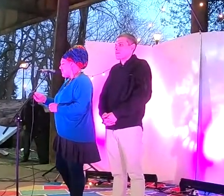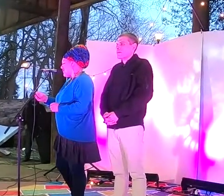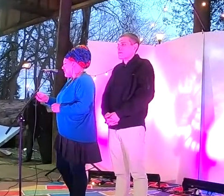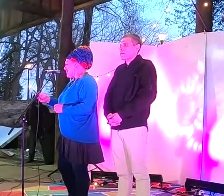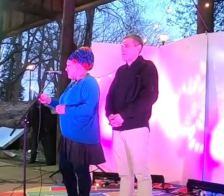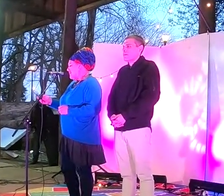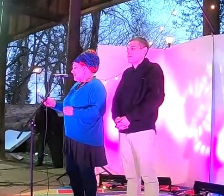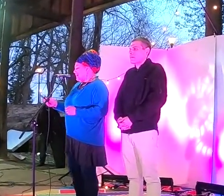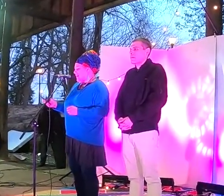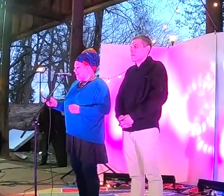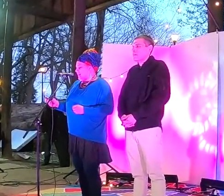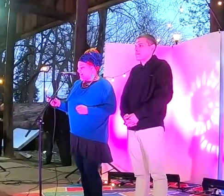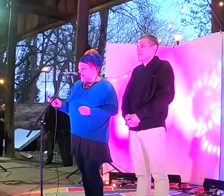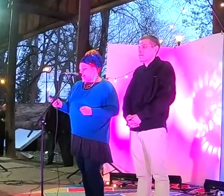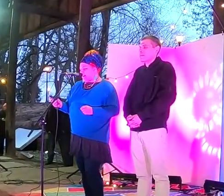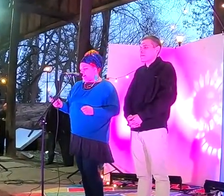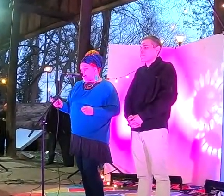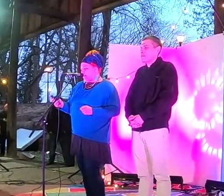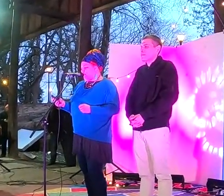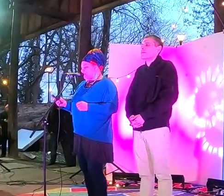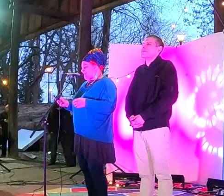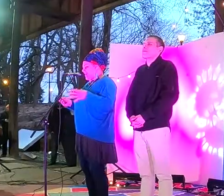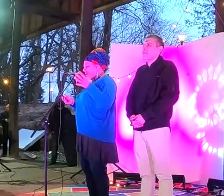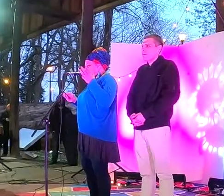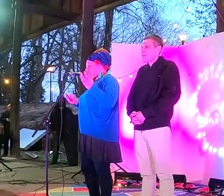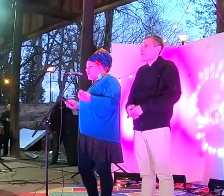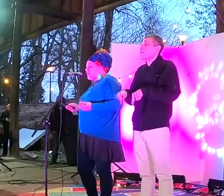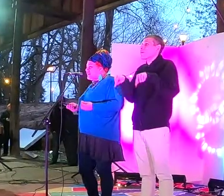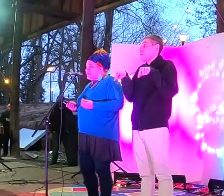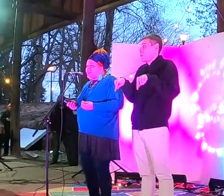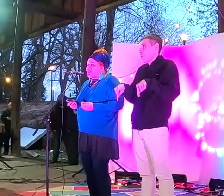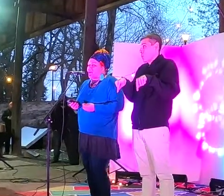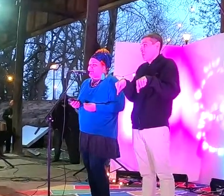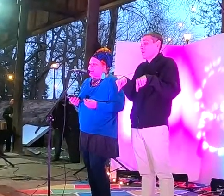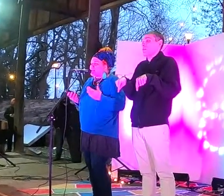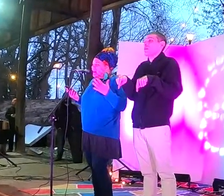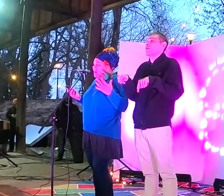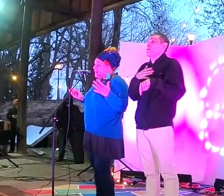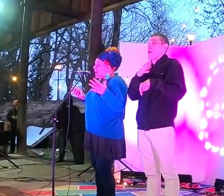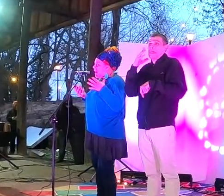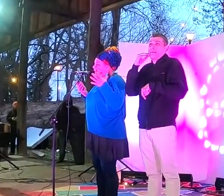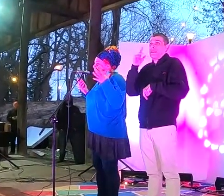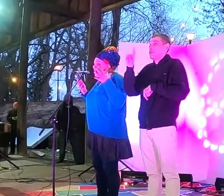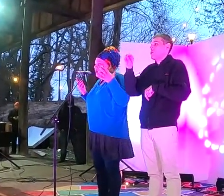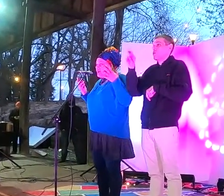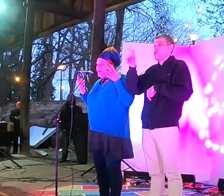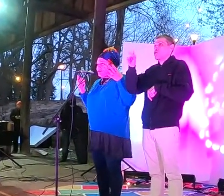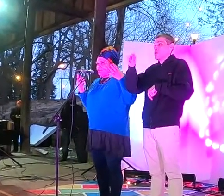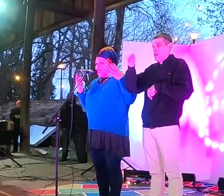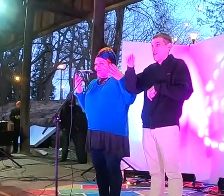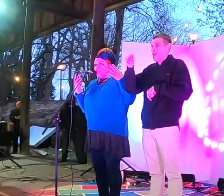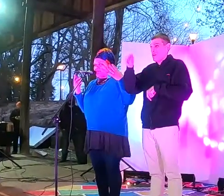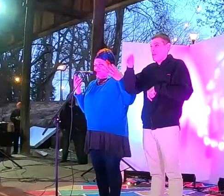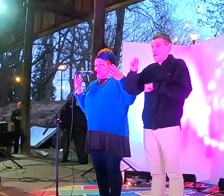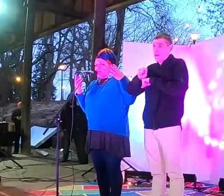And this one is my doula self. I have to say, I